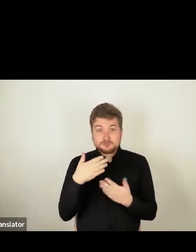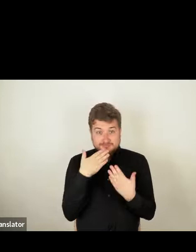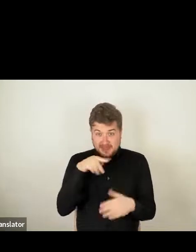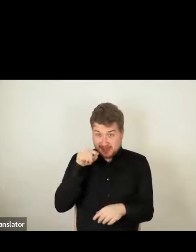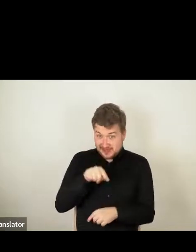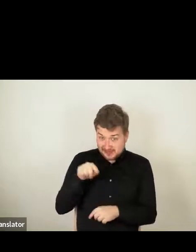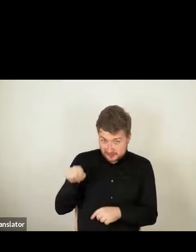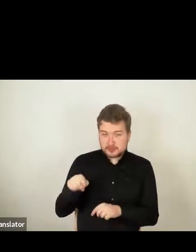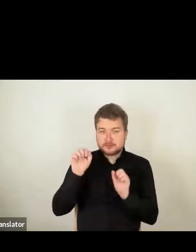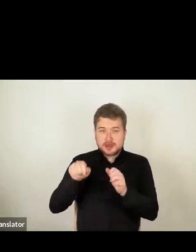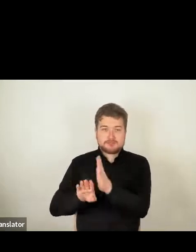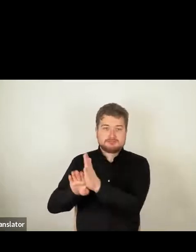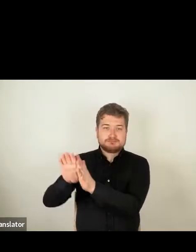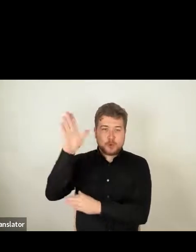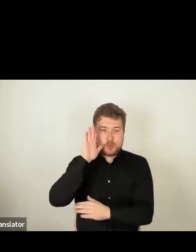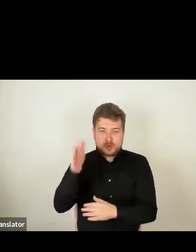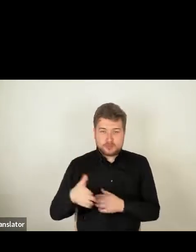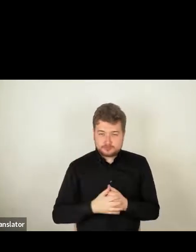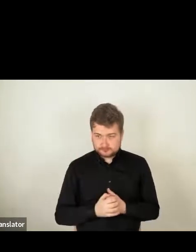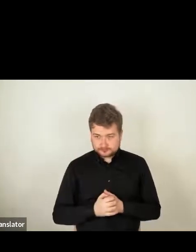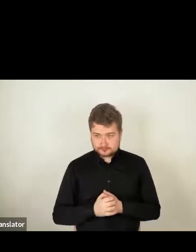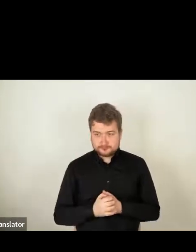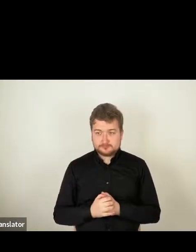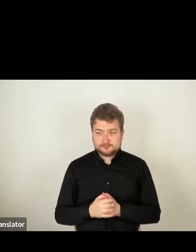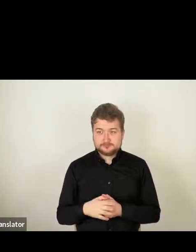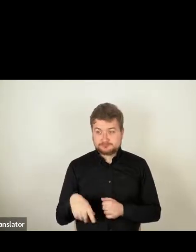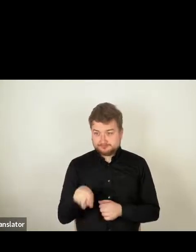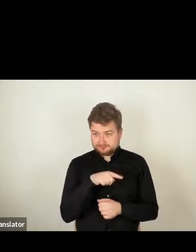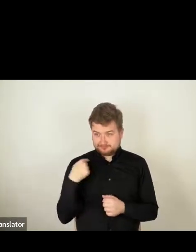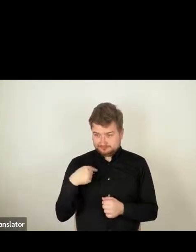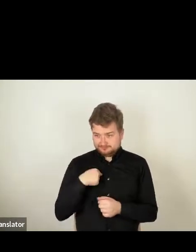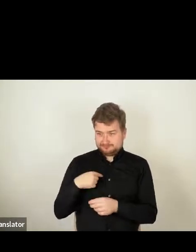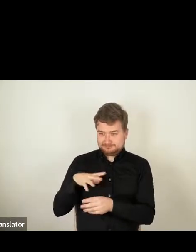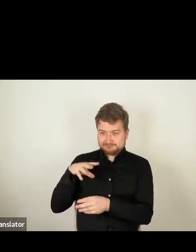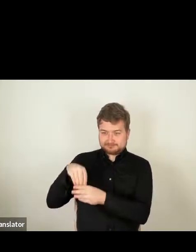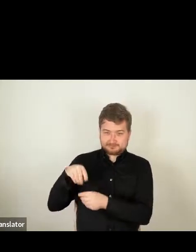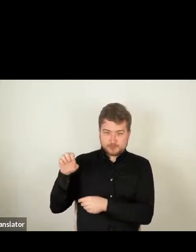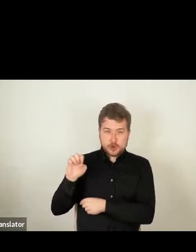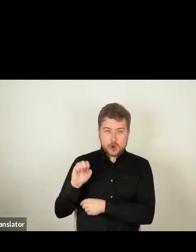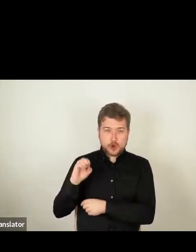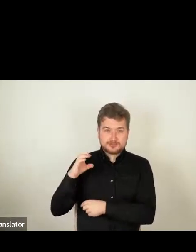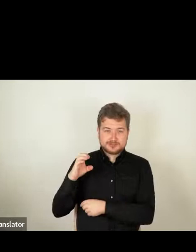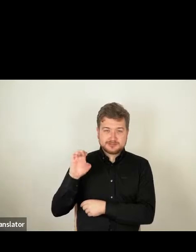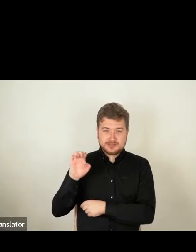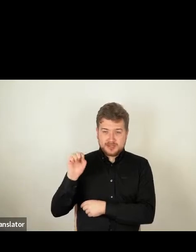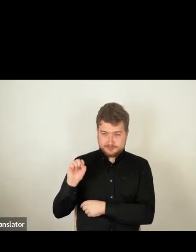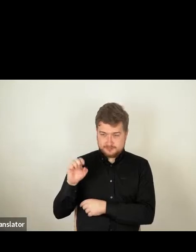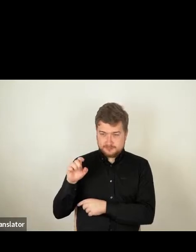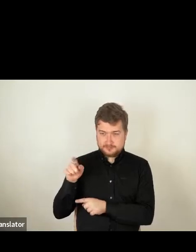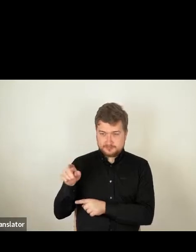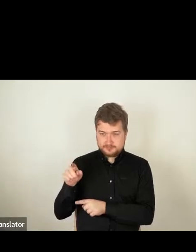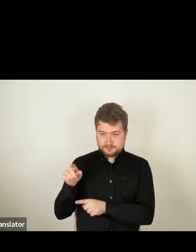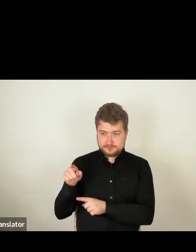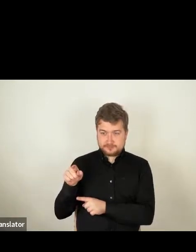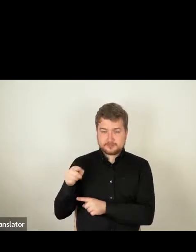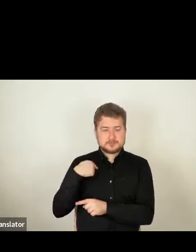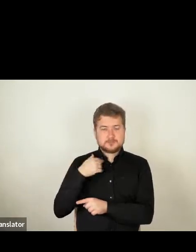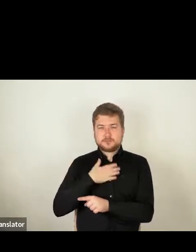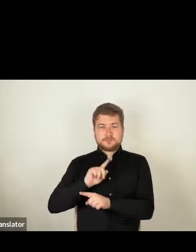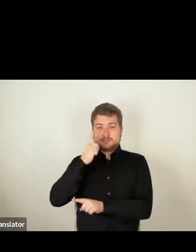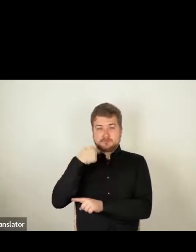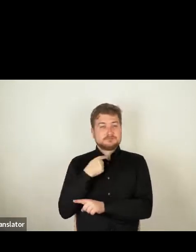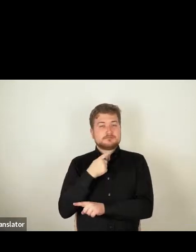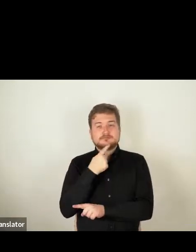As the gender representative for the OSCE, before I move any further, I wanted to remind everyone about my